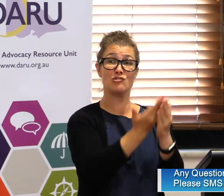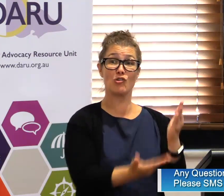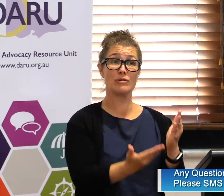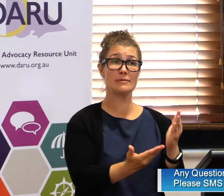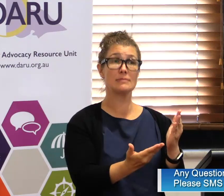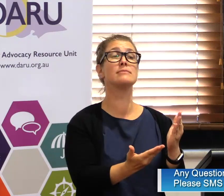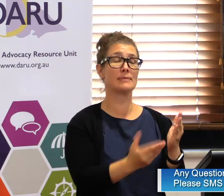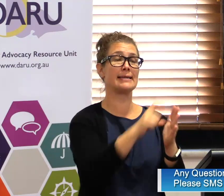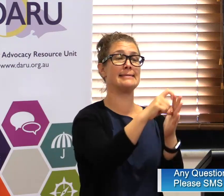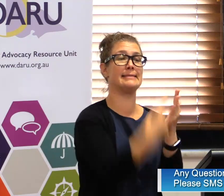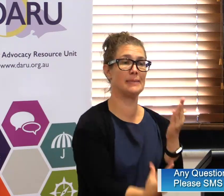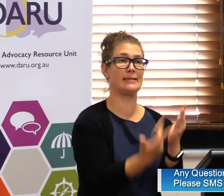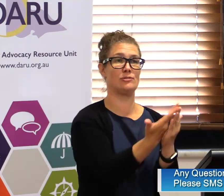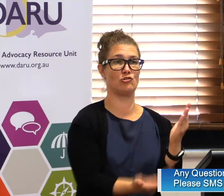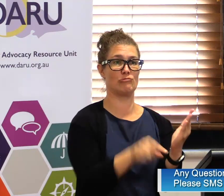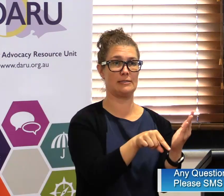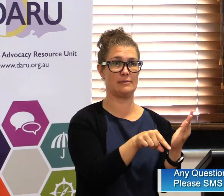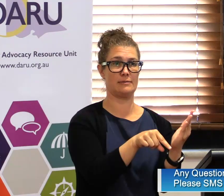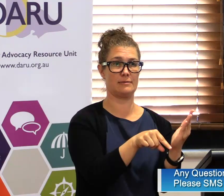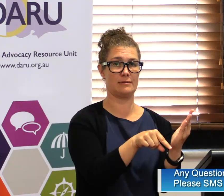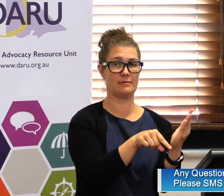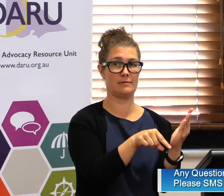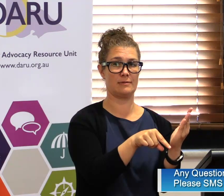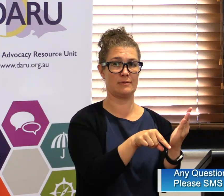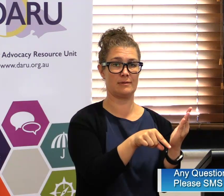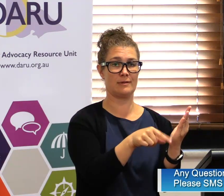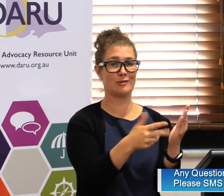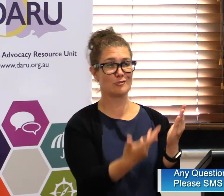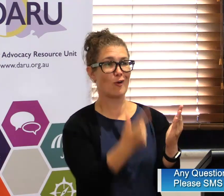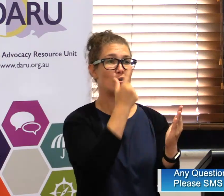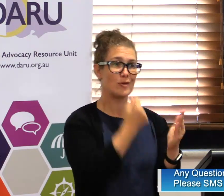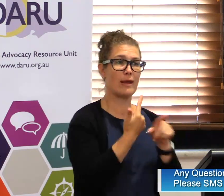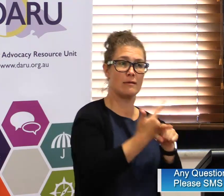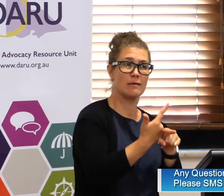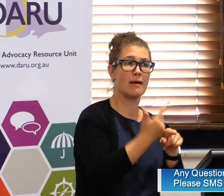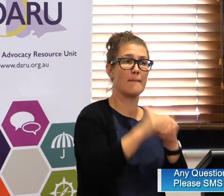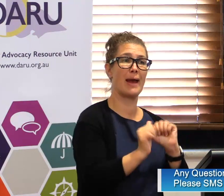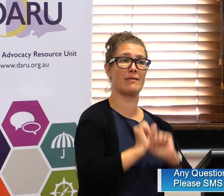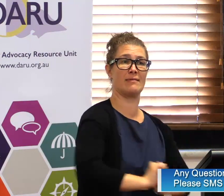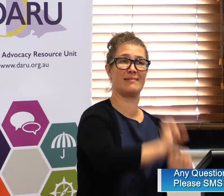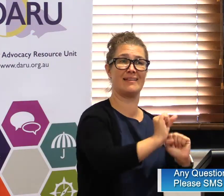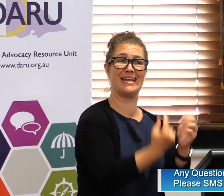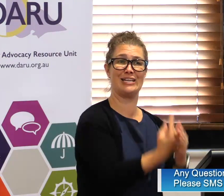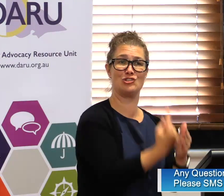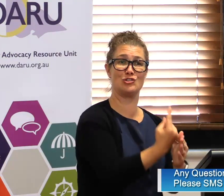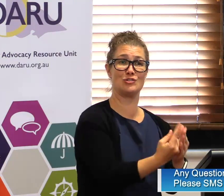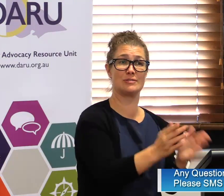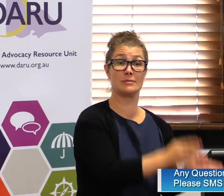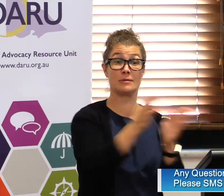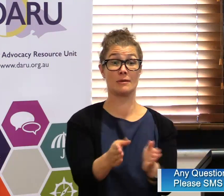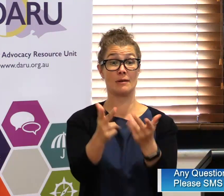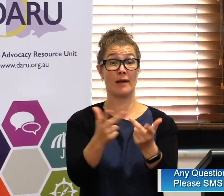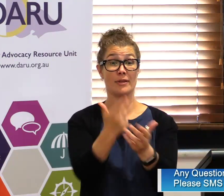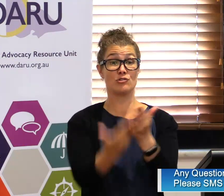story. So on that regard, you can talk to those issues. Some of it is an Aboriginal